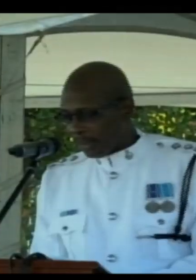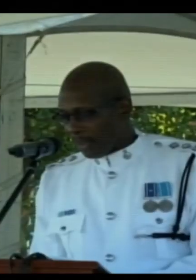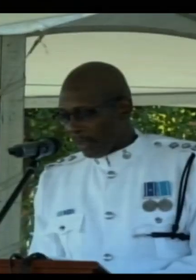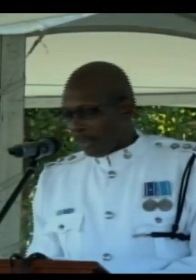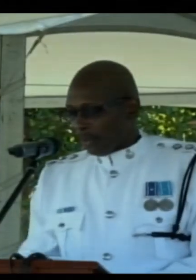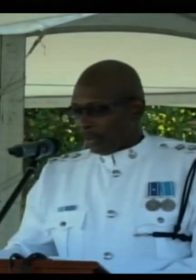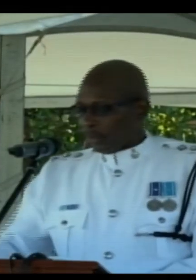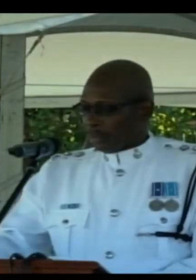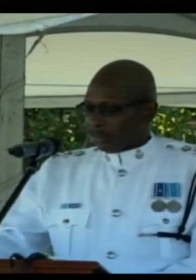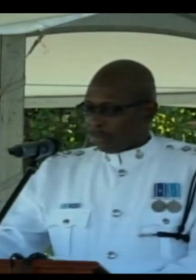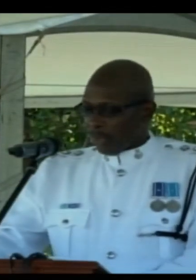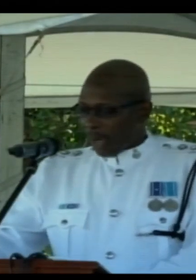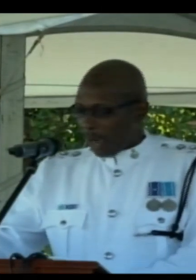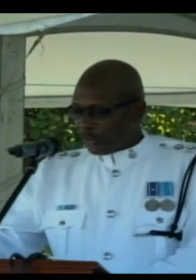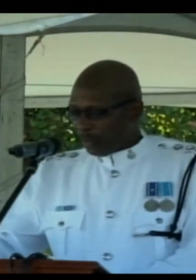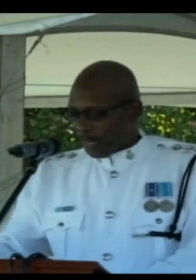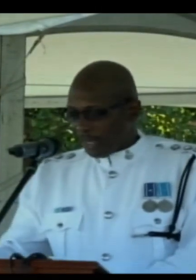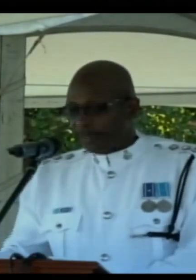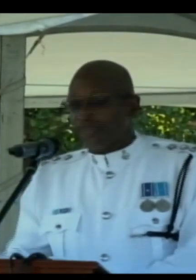becoming